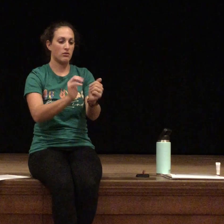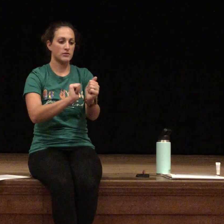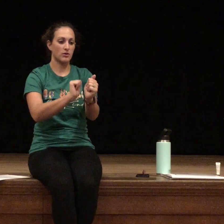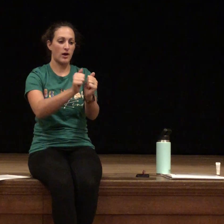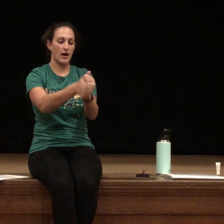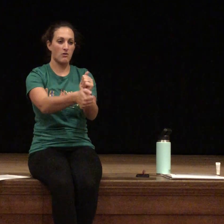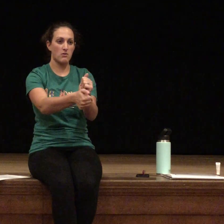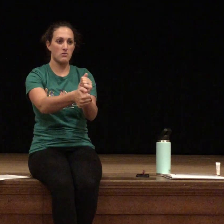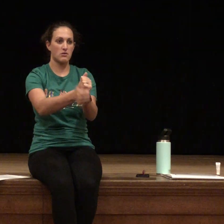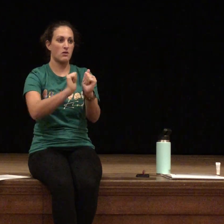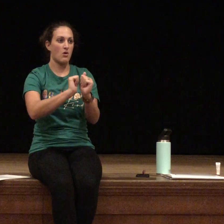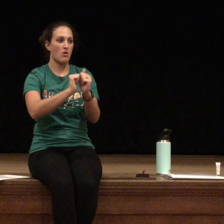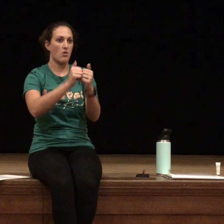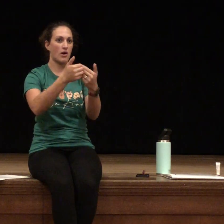So how or how.